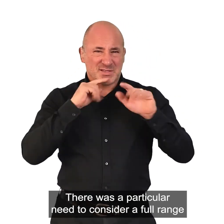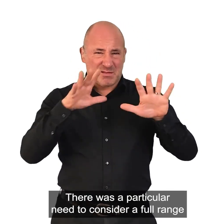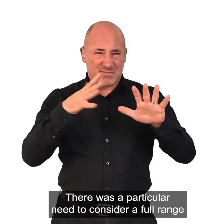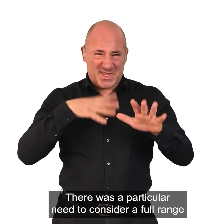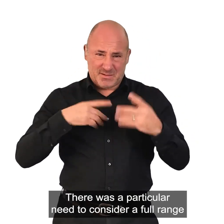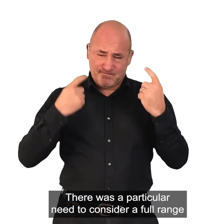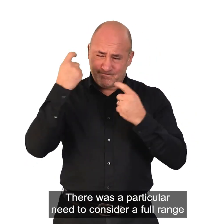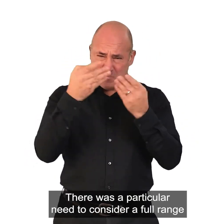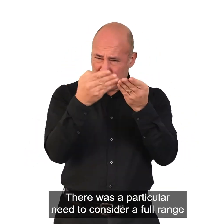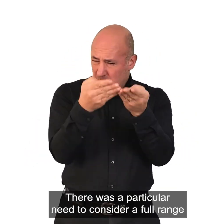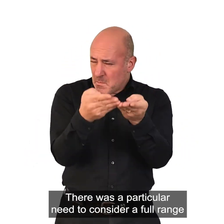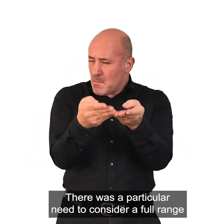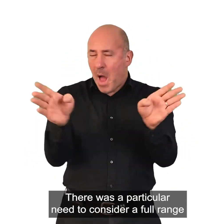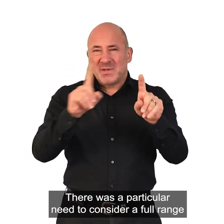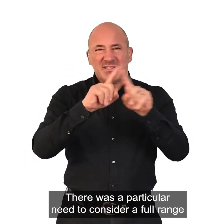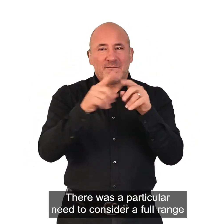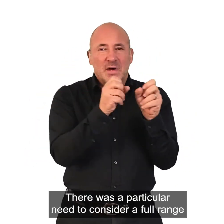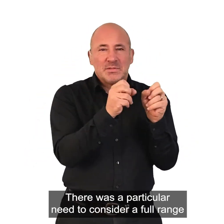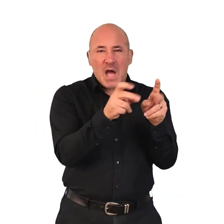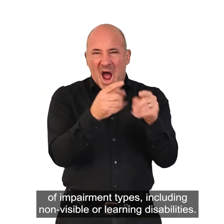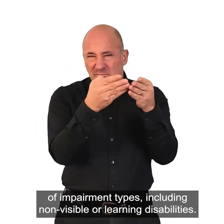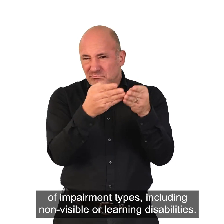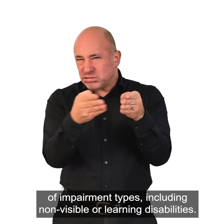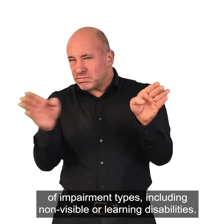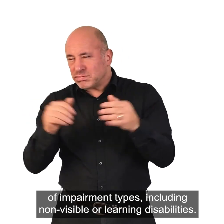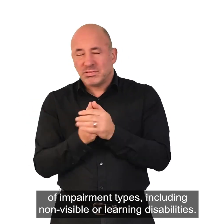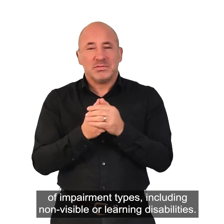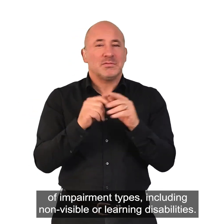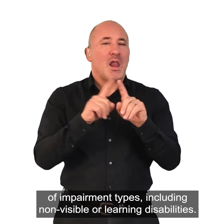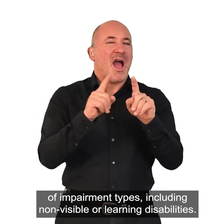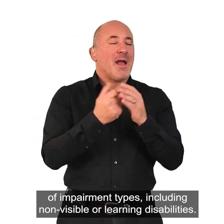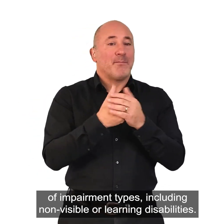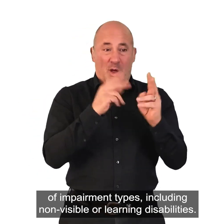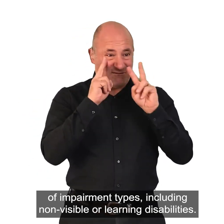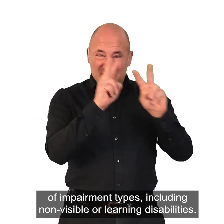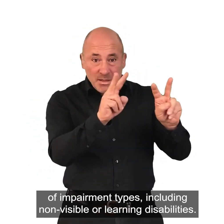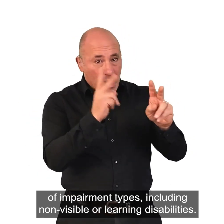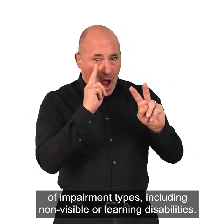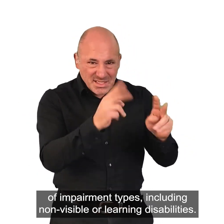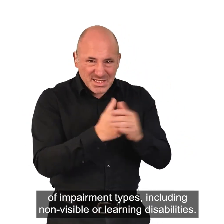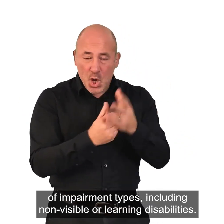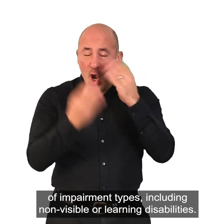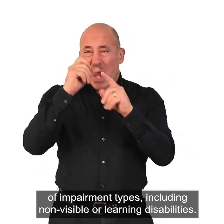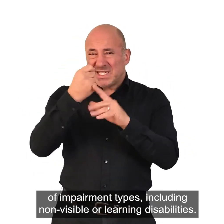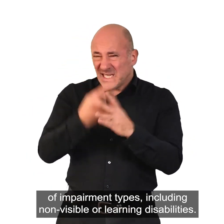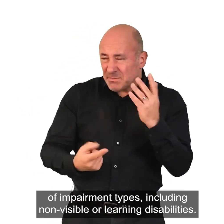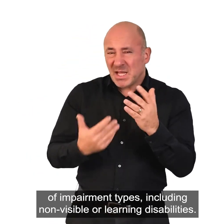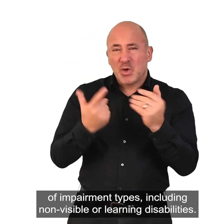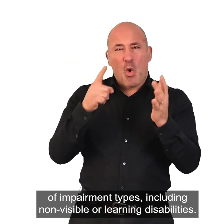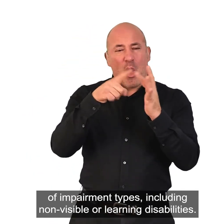There was a particular need to consider a full range of impairment types, including non-visible or learning